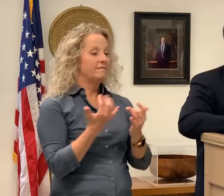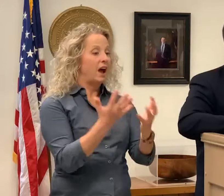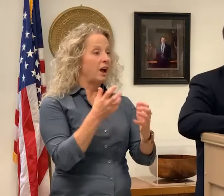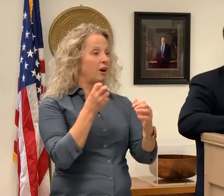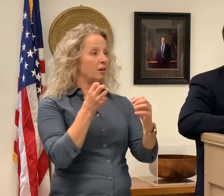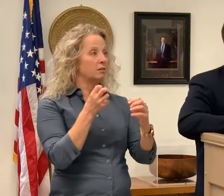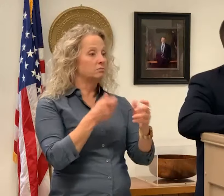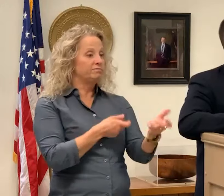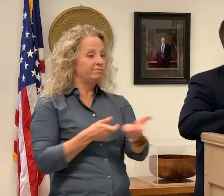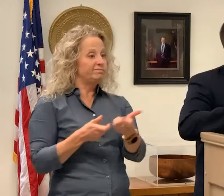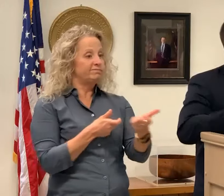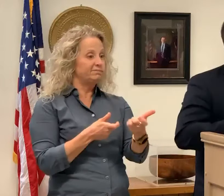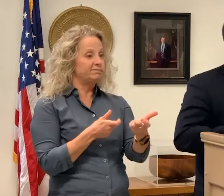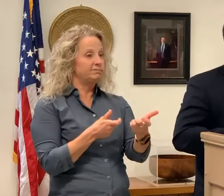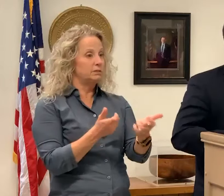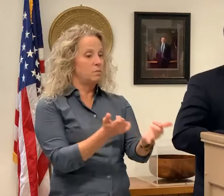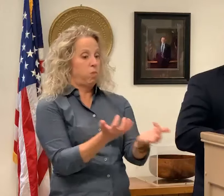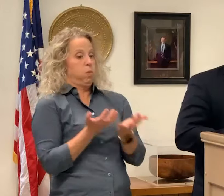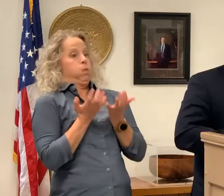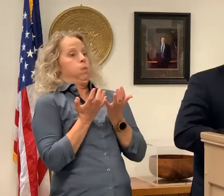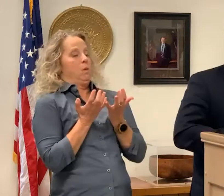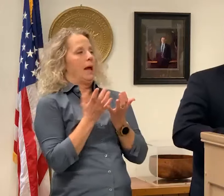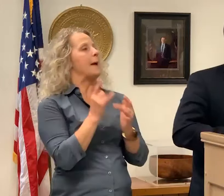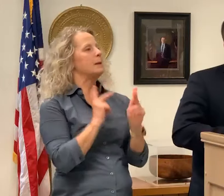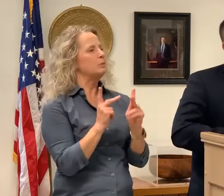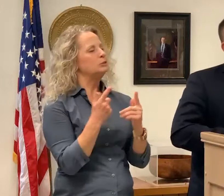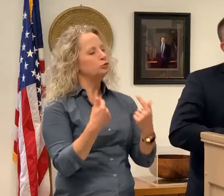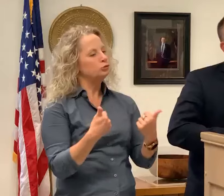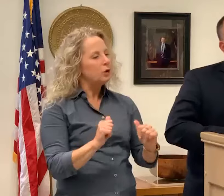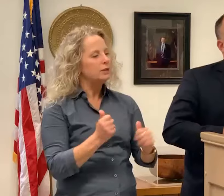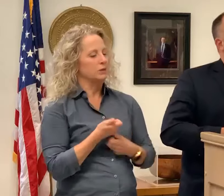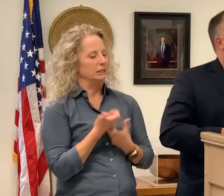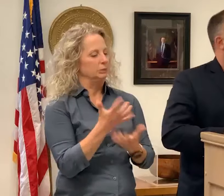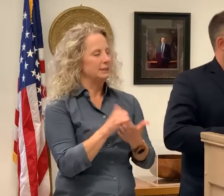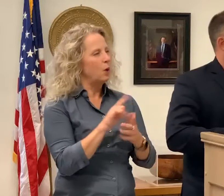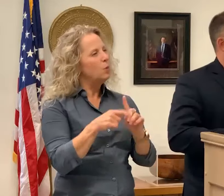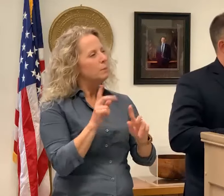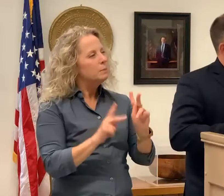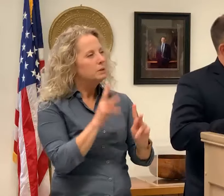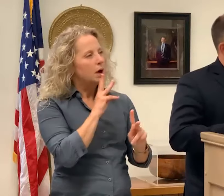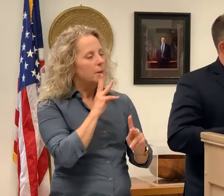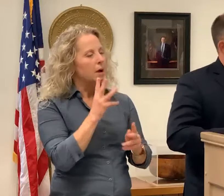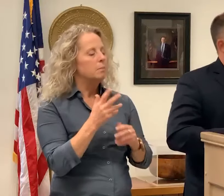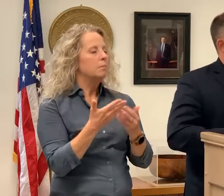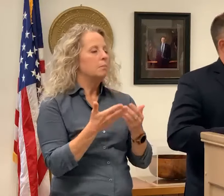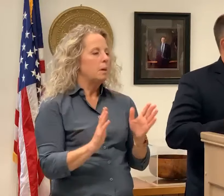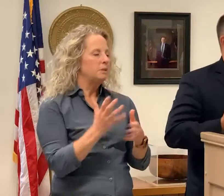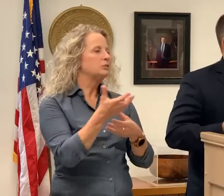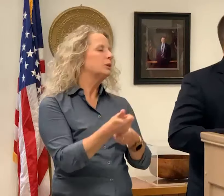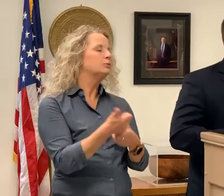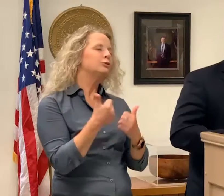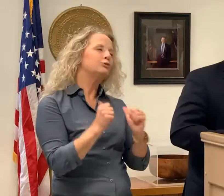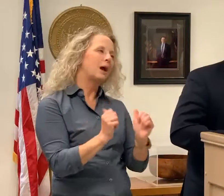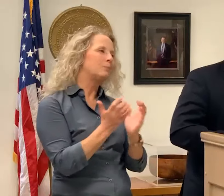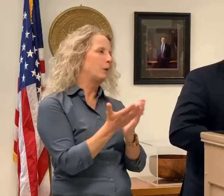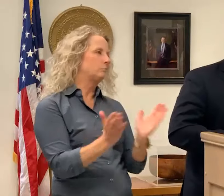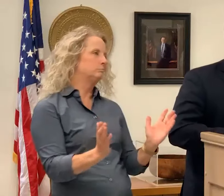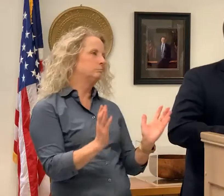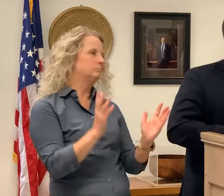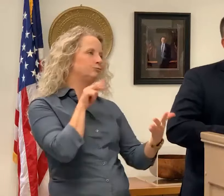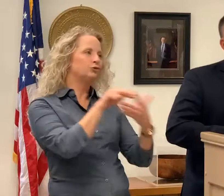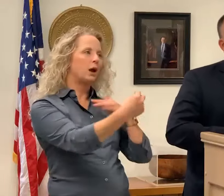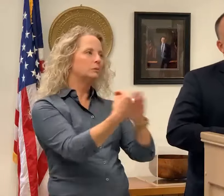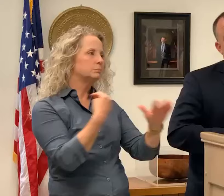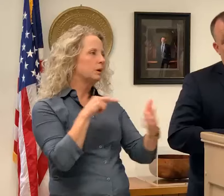it was overcoming people. That's what was trying to be expressed. Now, when people talk about public trust, we're trying to be as open as